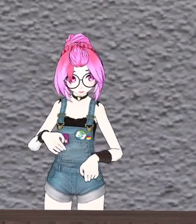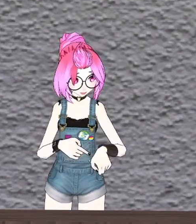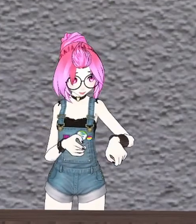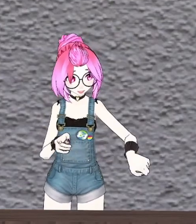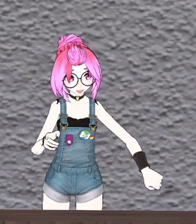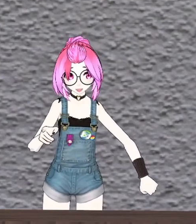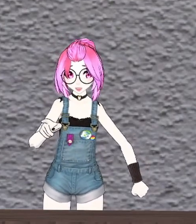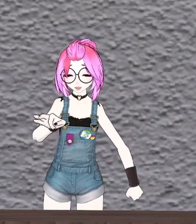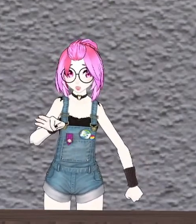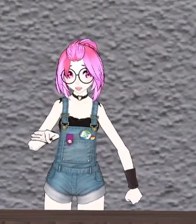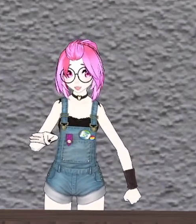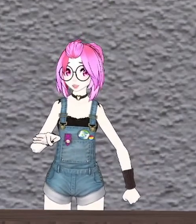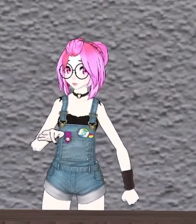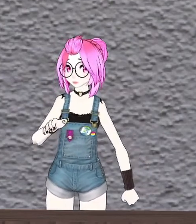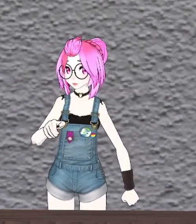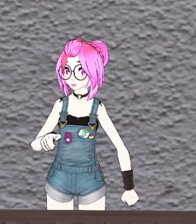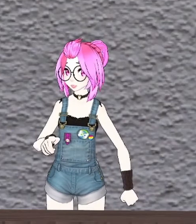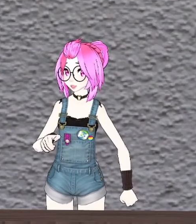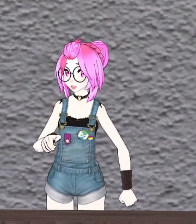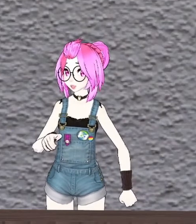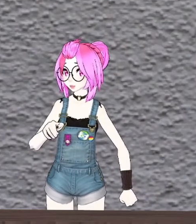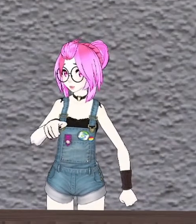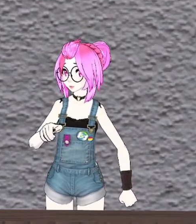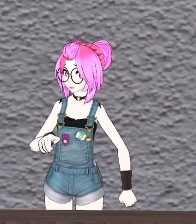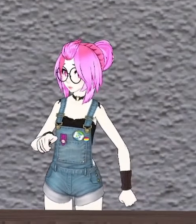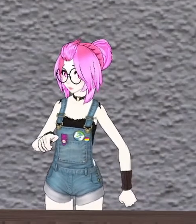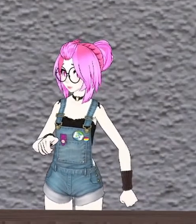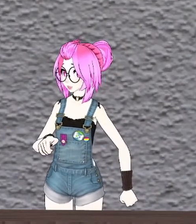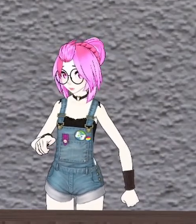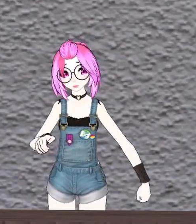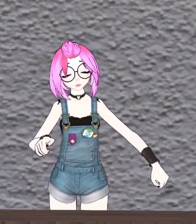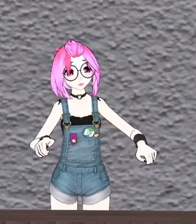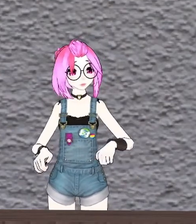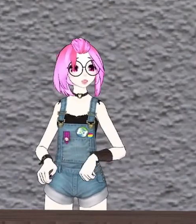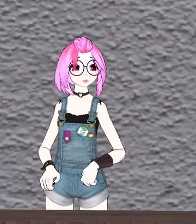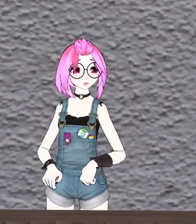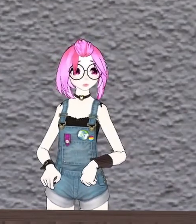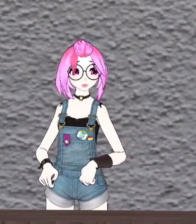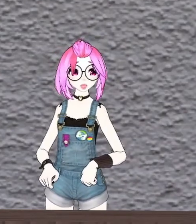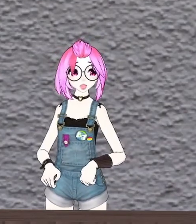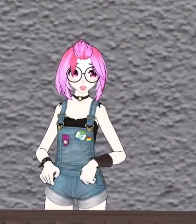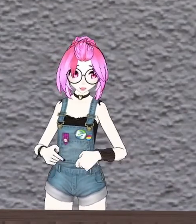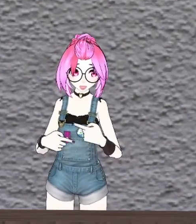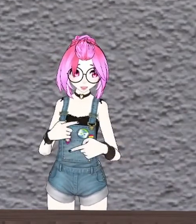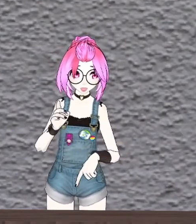Yep, this hand doesn't need to be doing anything. Just swipe in your card. Yep. Swipe. Okay. How do you